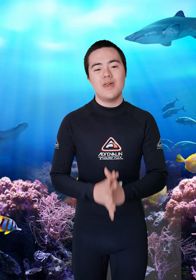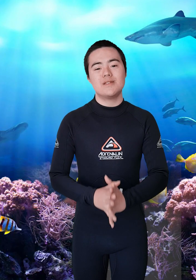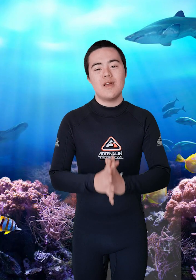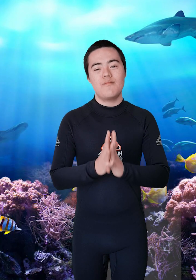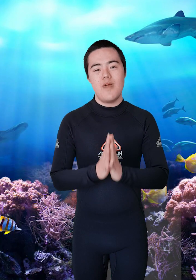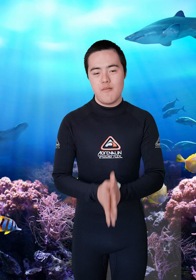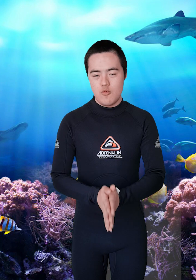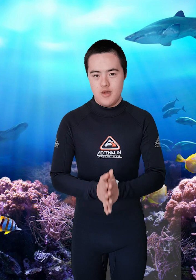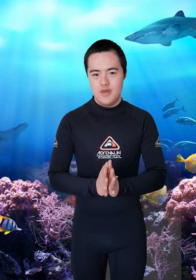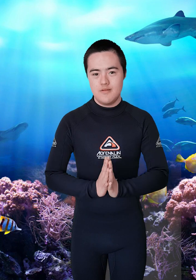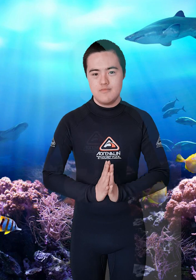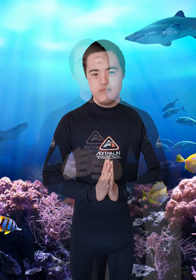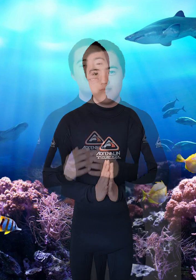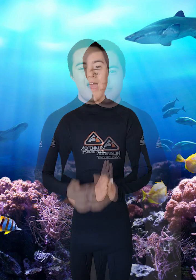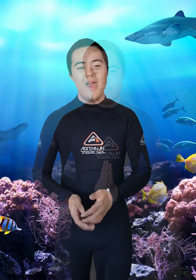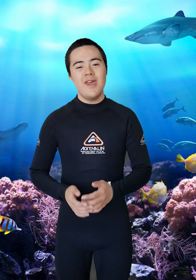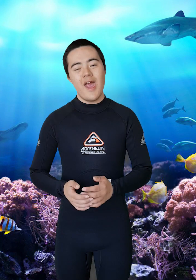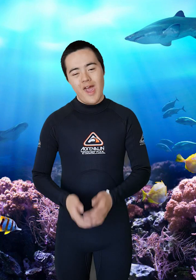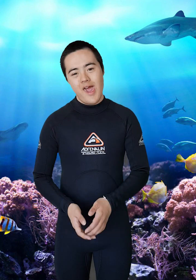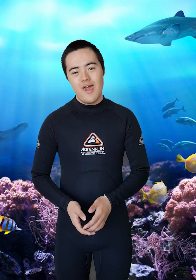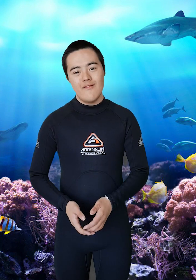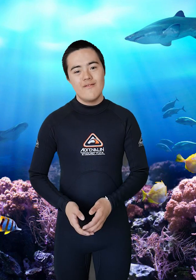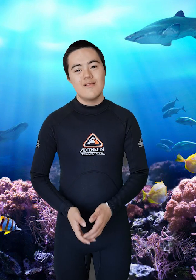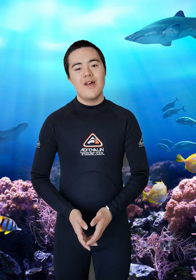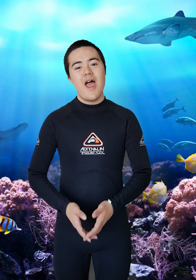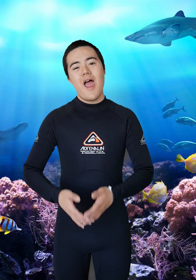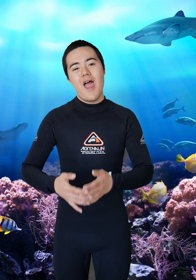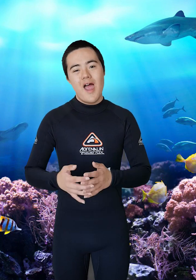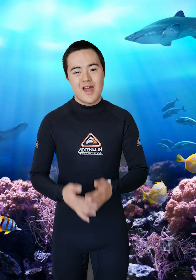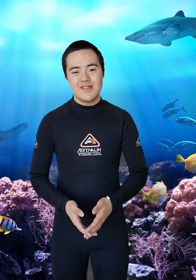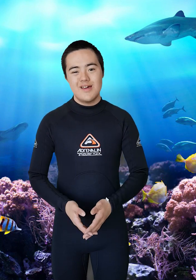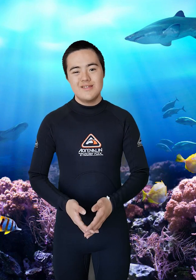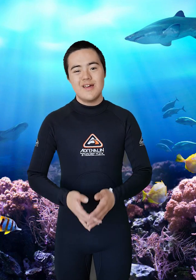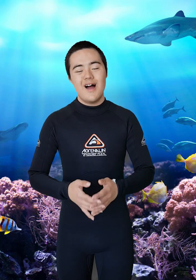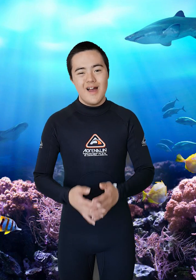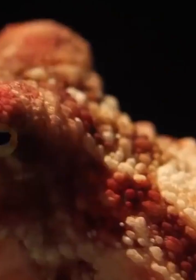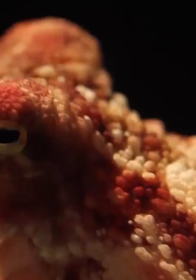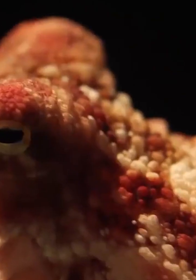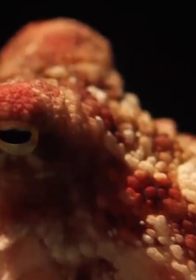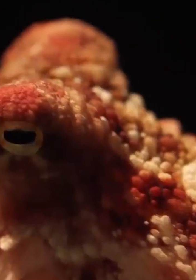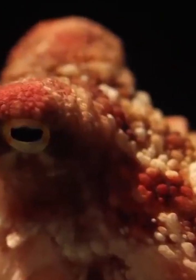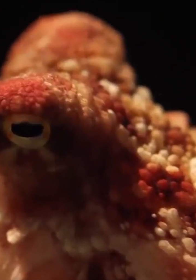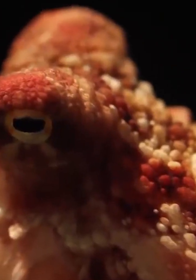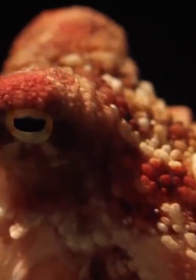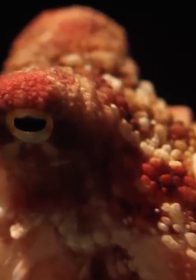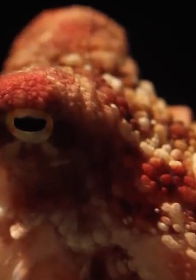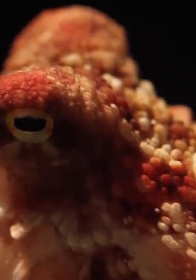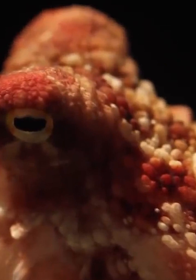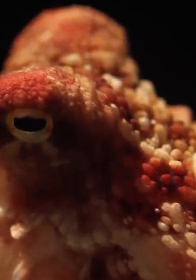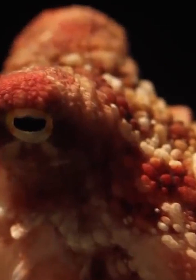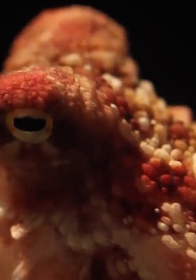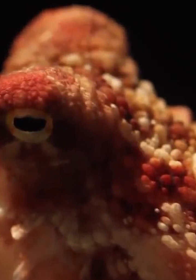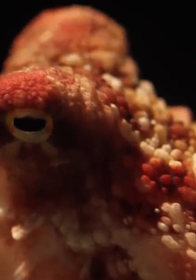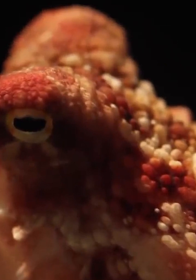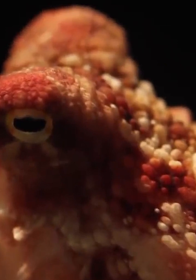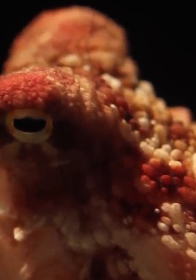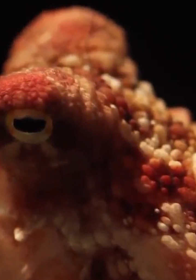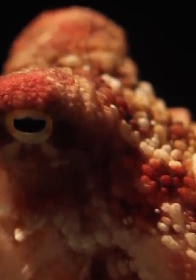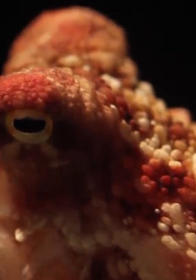amazing memory. They have excellent eyesight, so they can see their prey